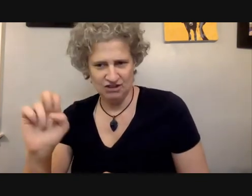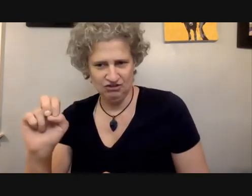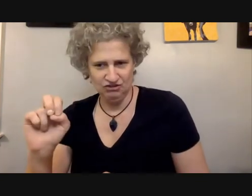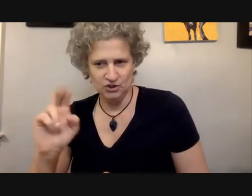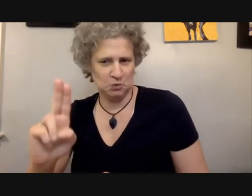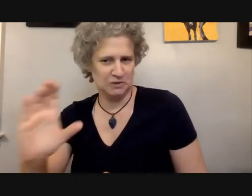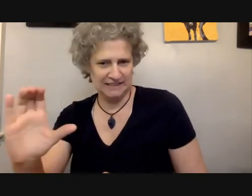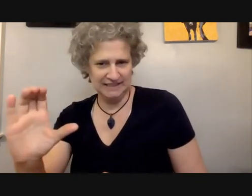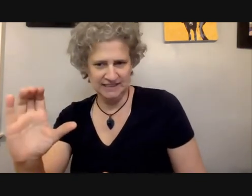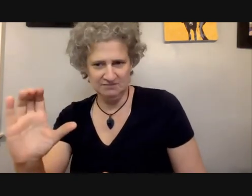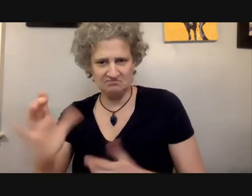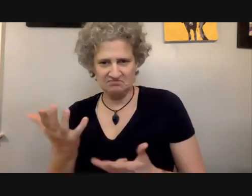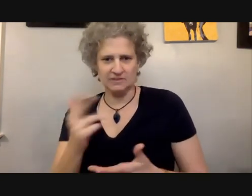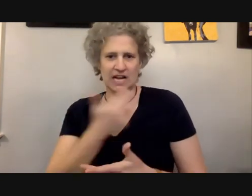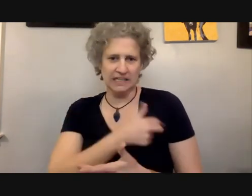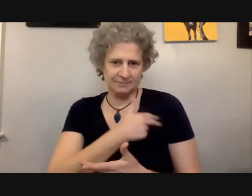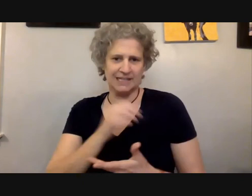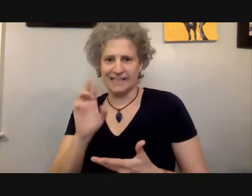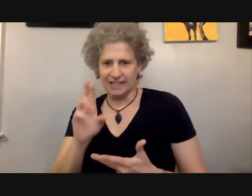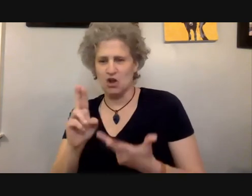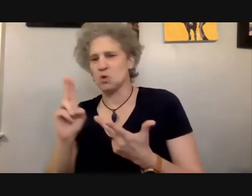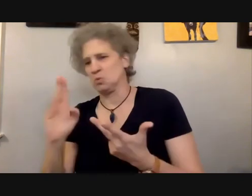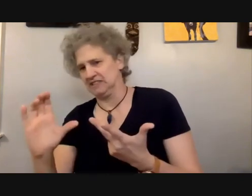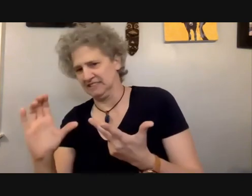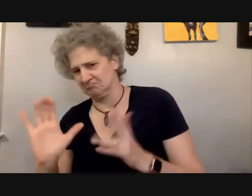Or urgent care, UC.